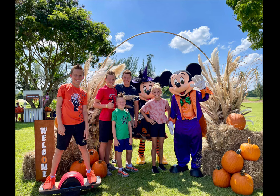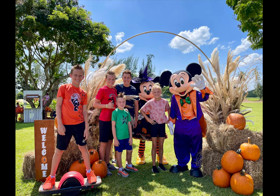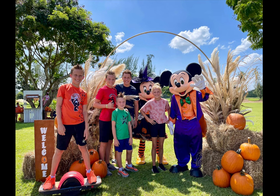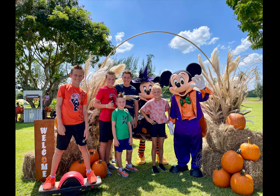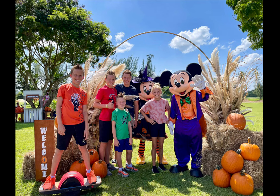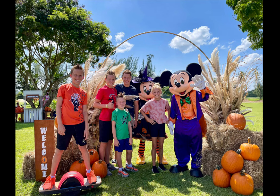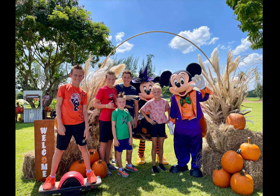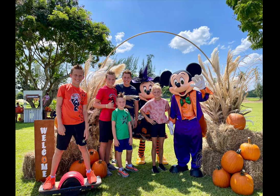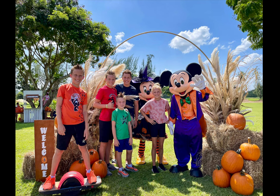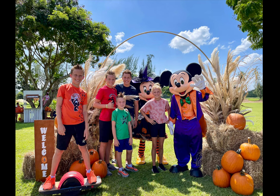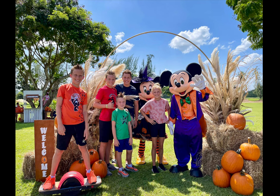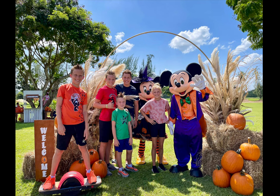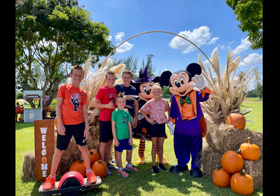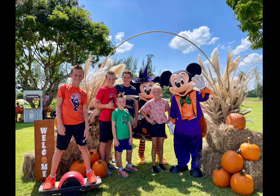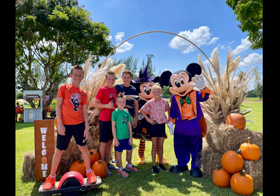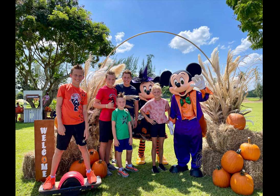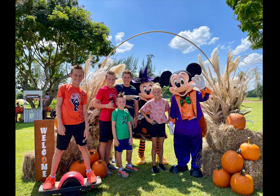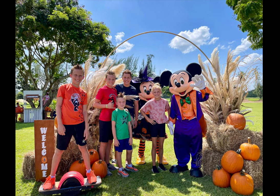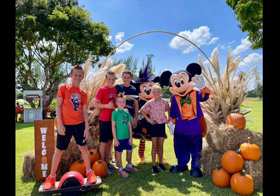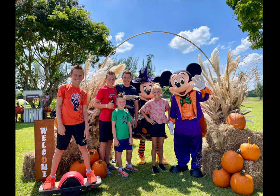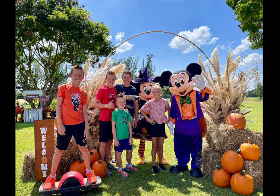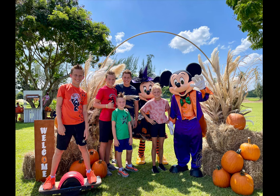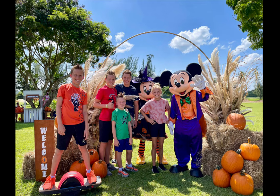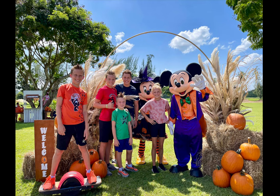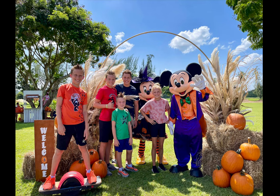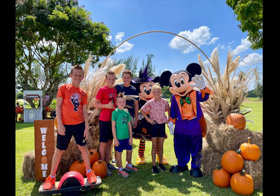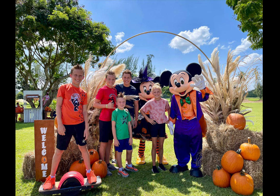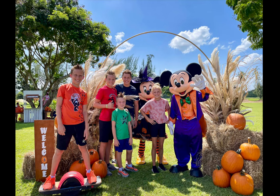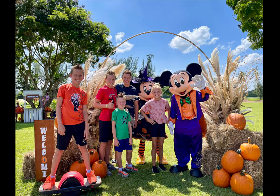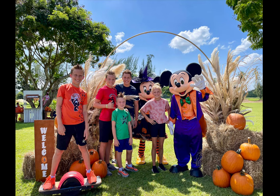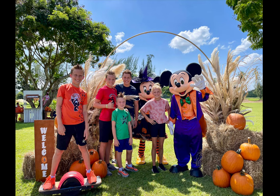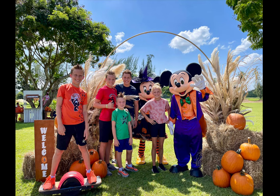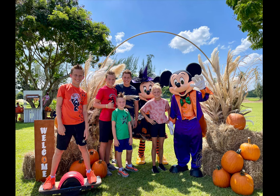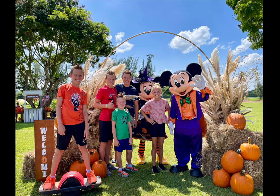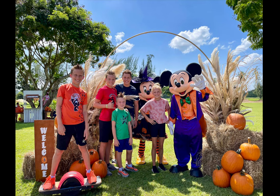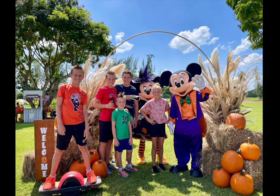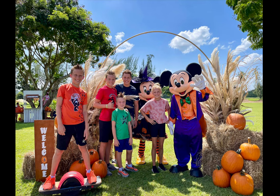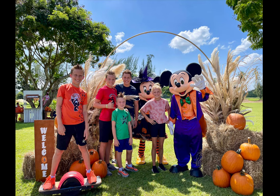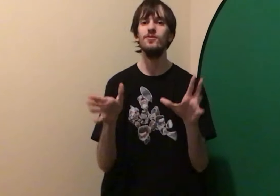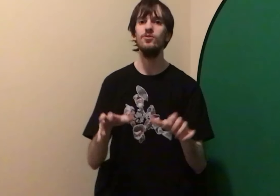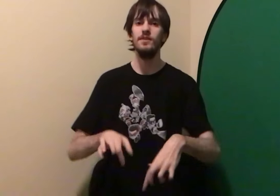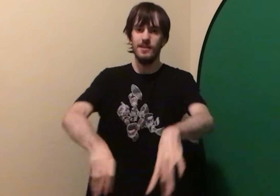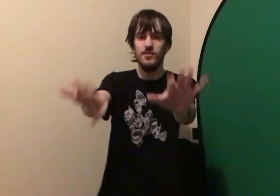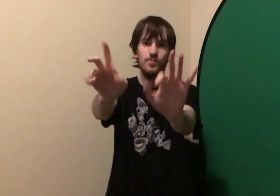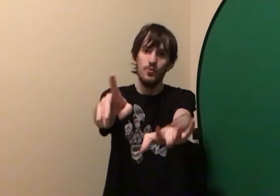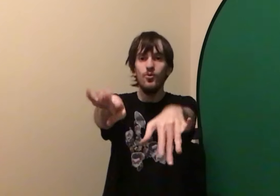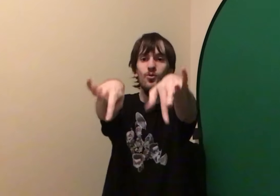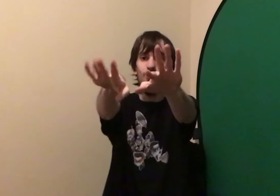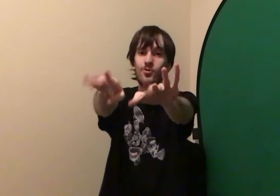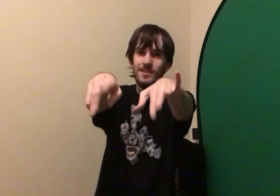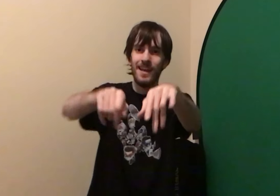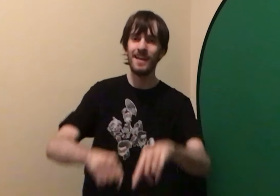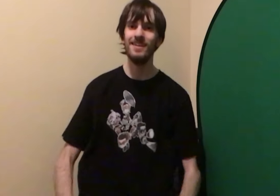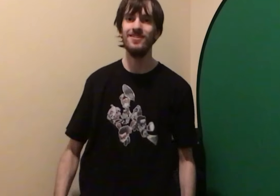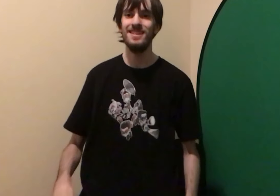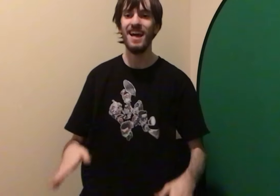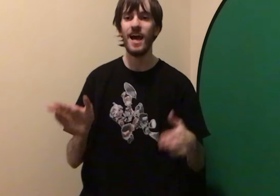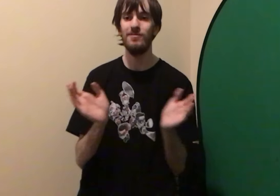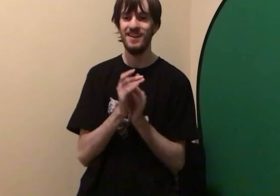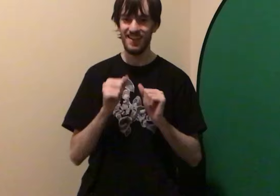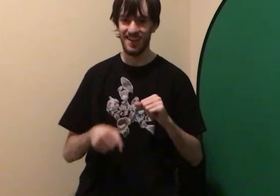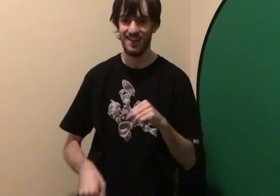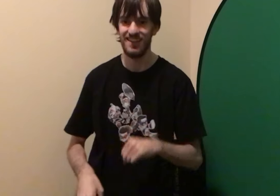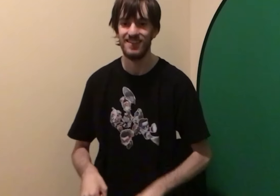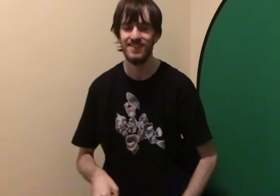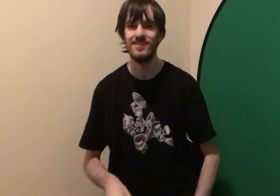Yep, I just knew you'd meet Mickey and Minnie Mouse sooner or later one of these days. You did a spooktacular